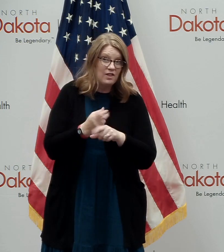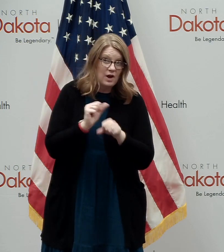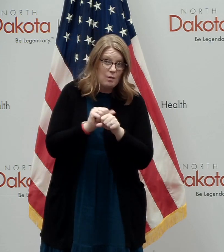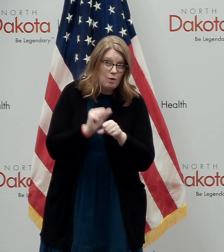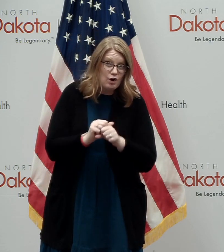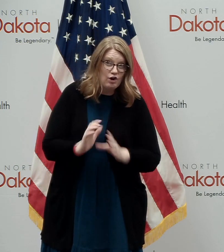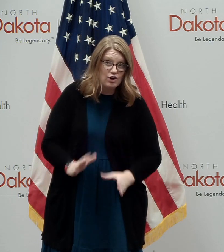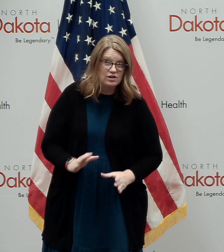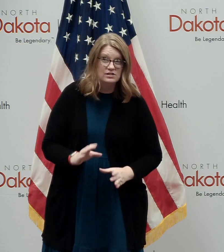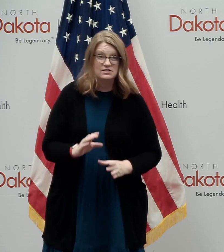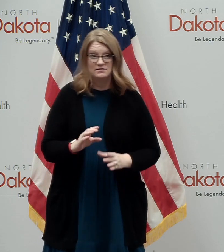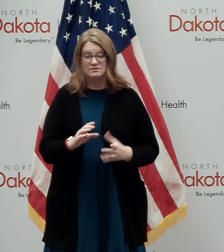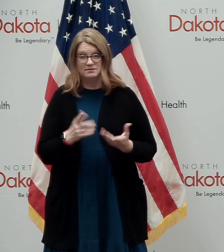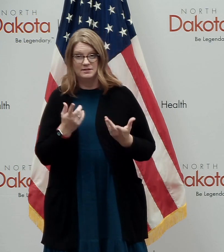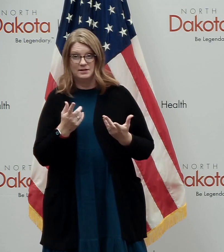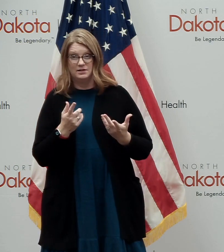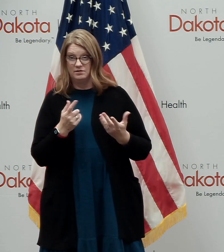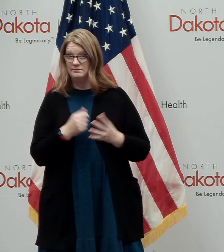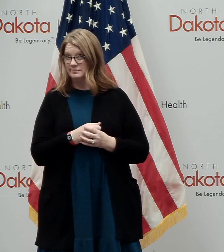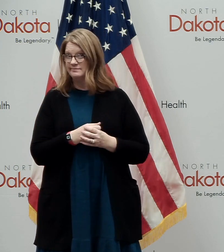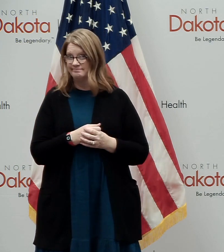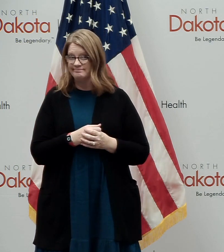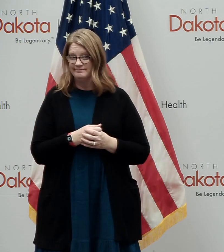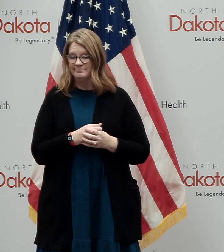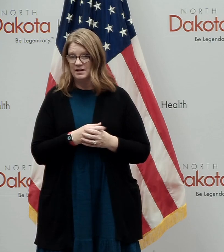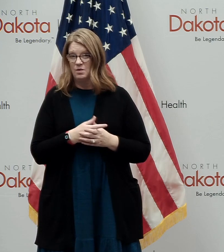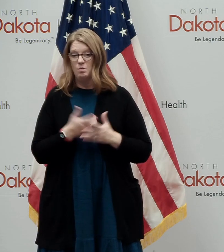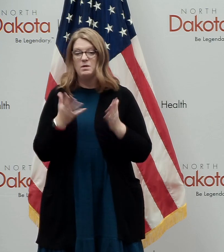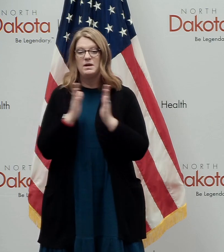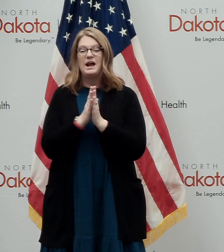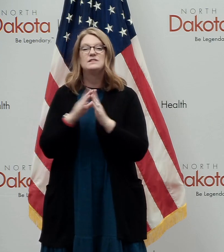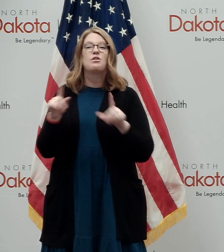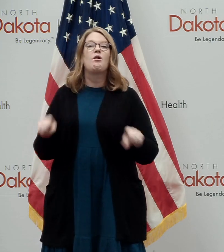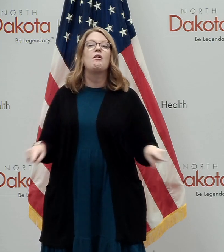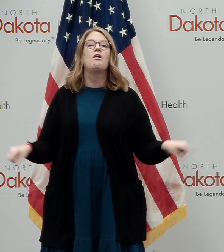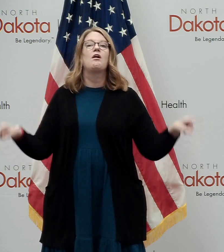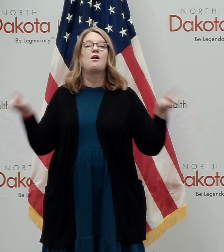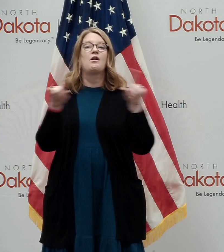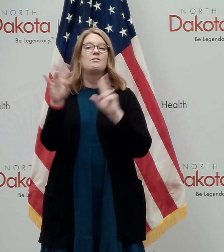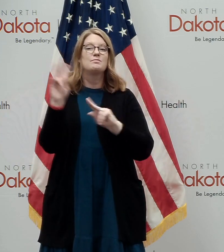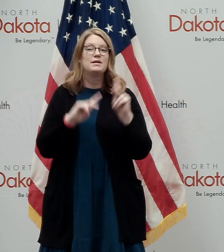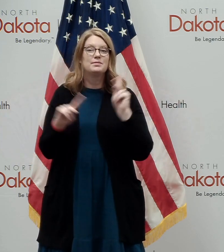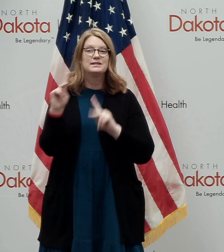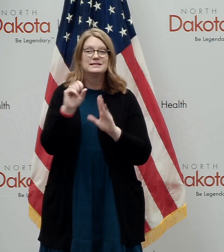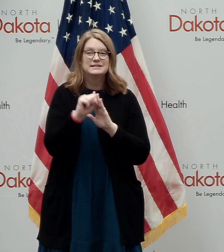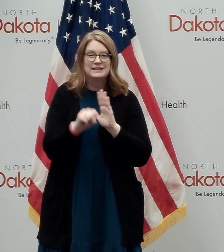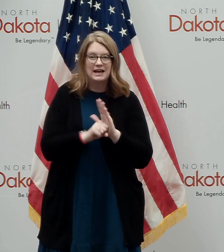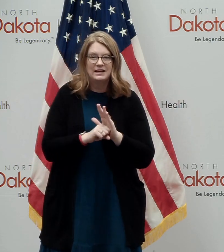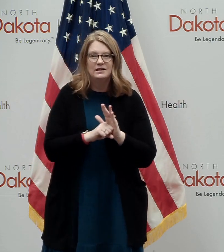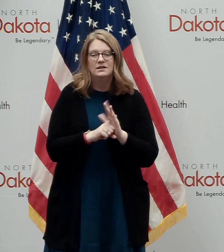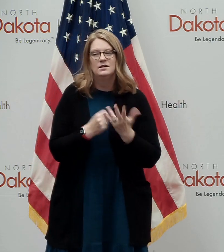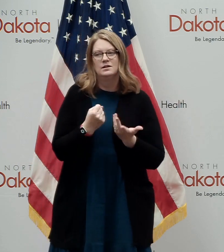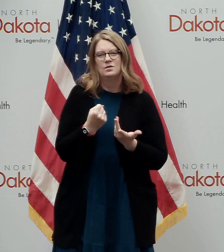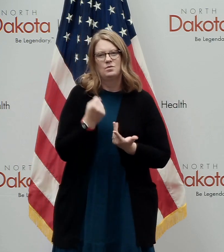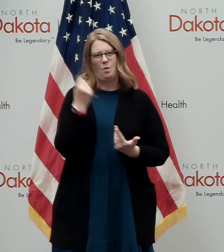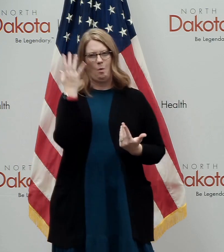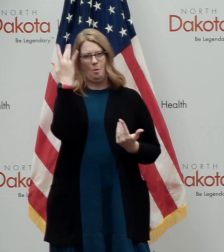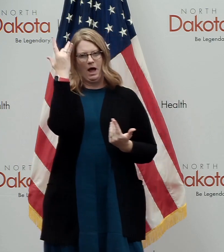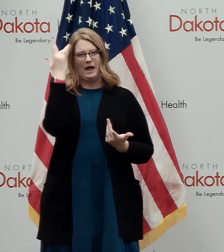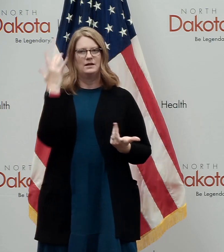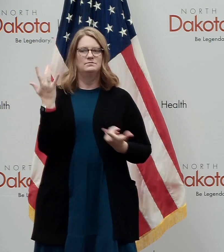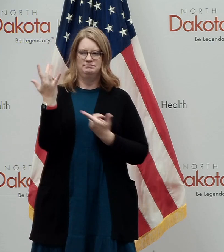working with them to protect them. I guess we would ask everyone in the state, to find your why. Why would